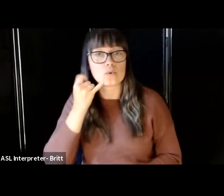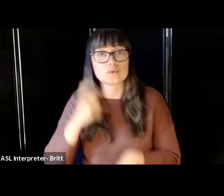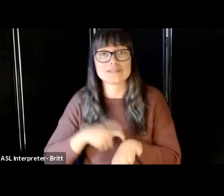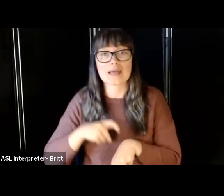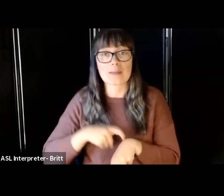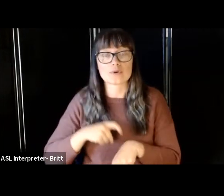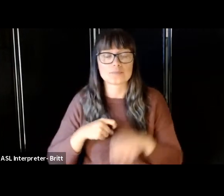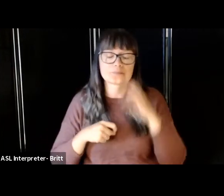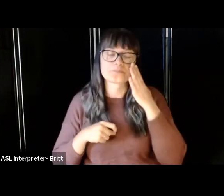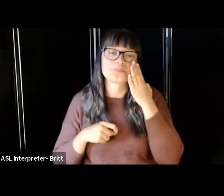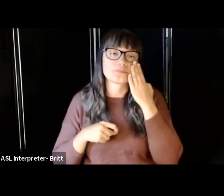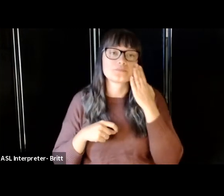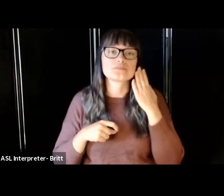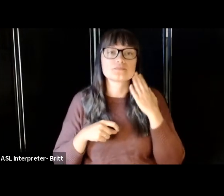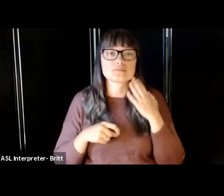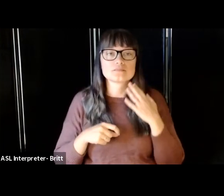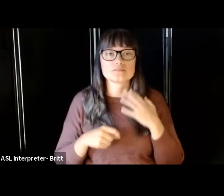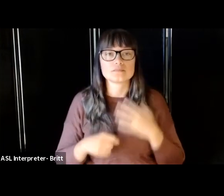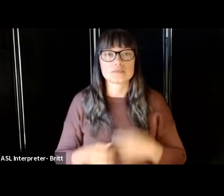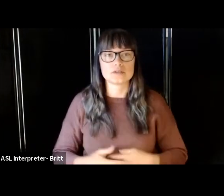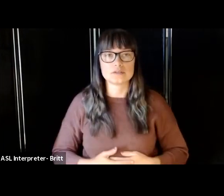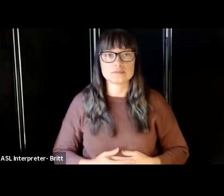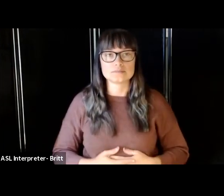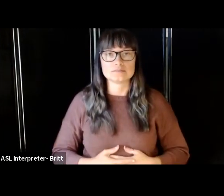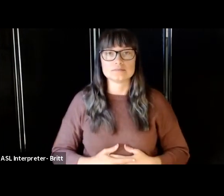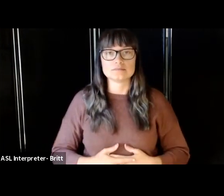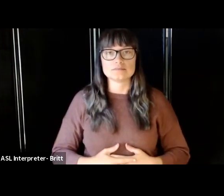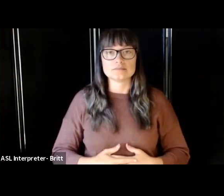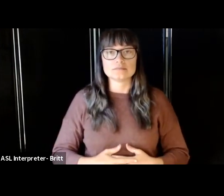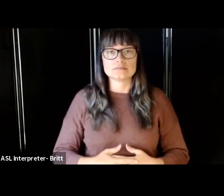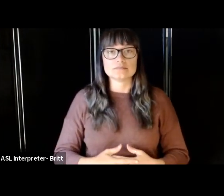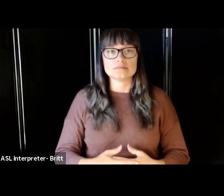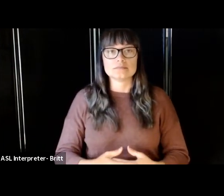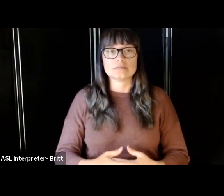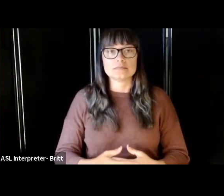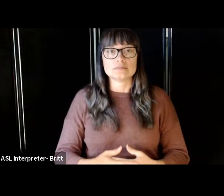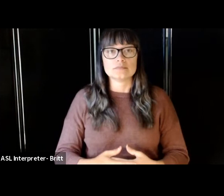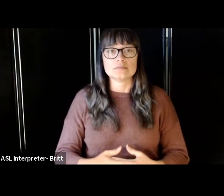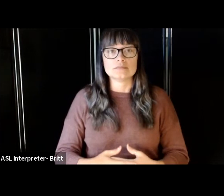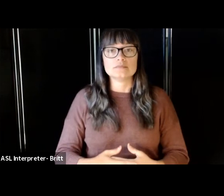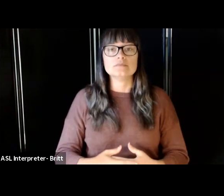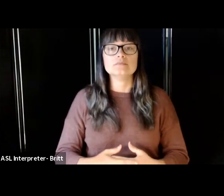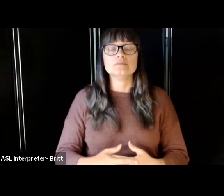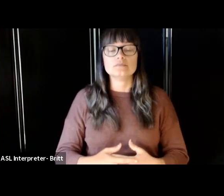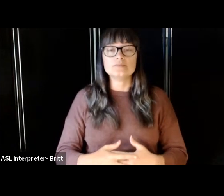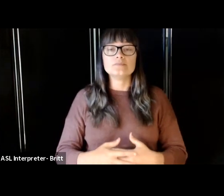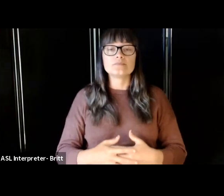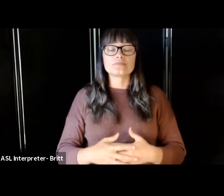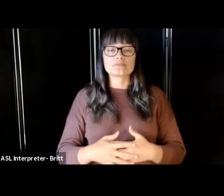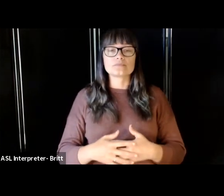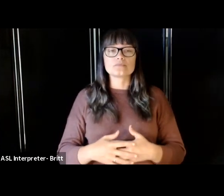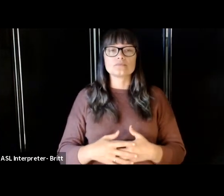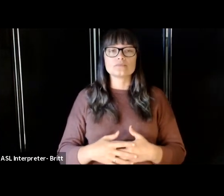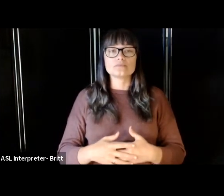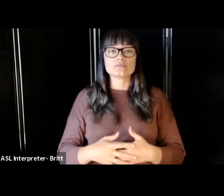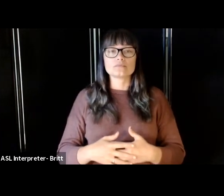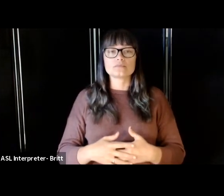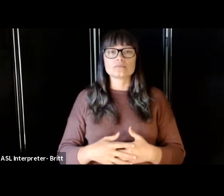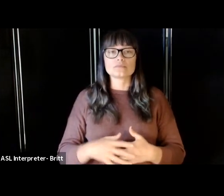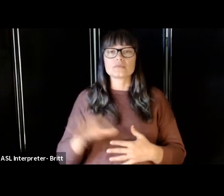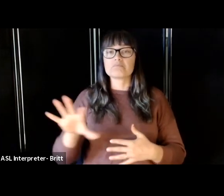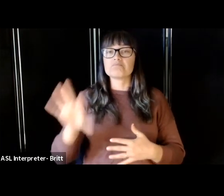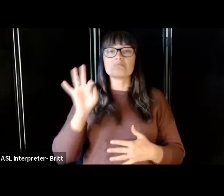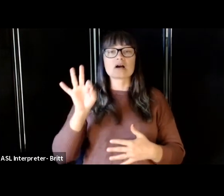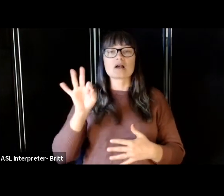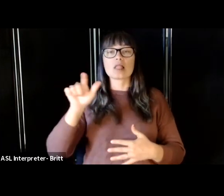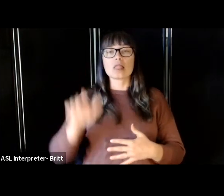is get your stomach out there first. Inhale, your stomach comes out. And then what you want to do is pick a low note, not too